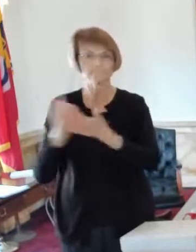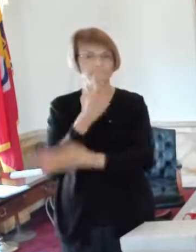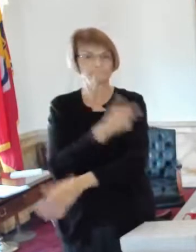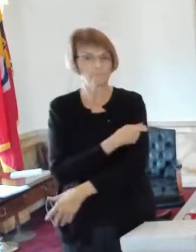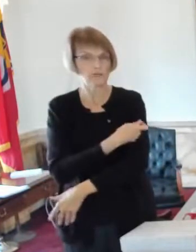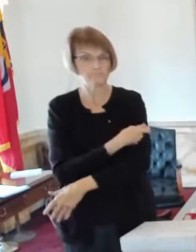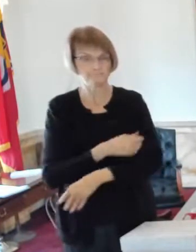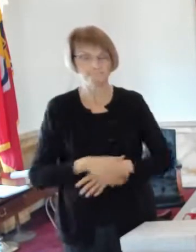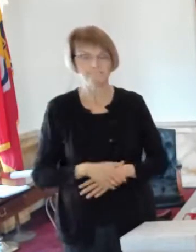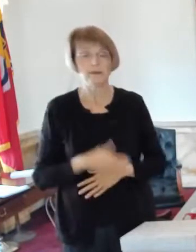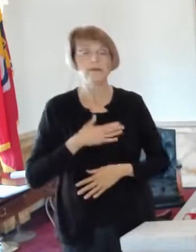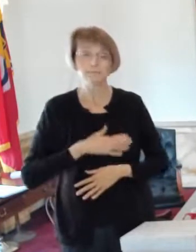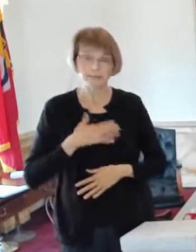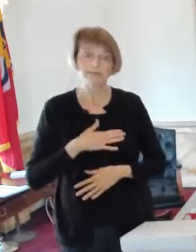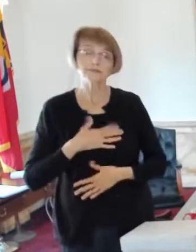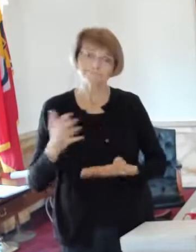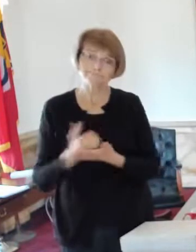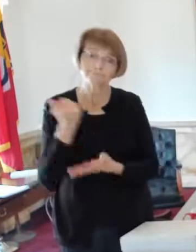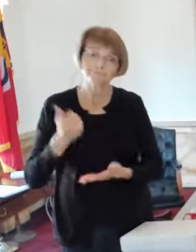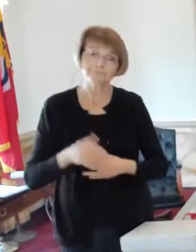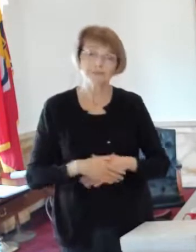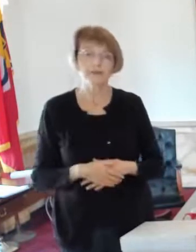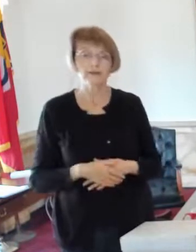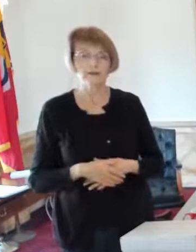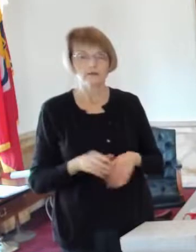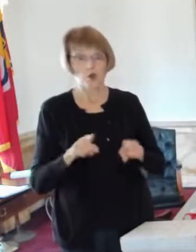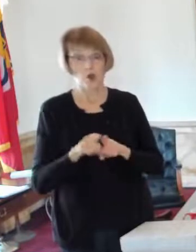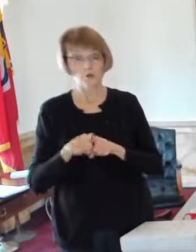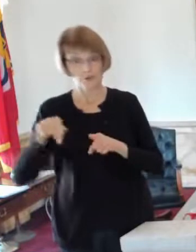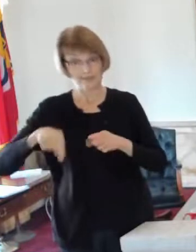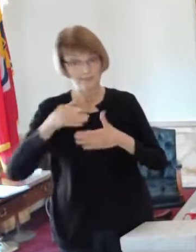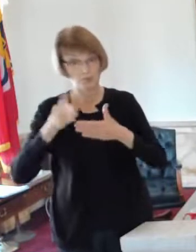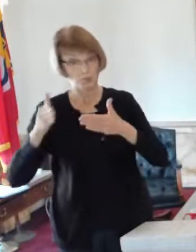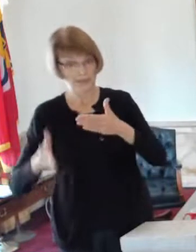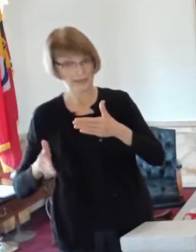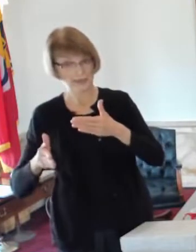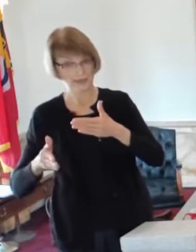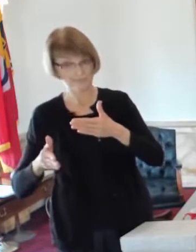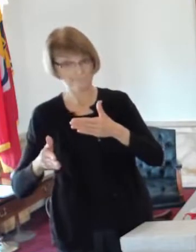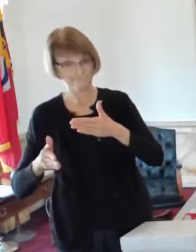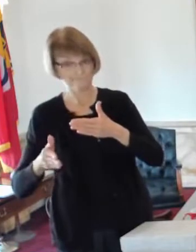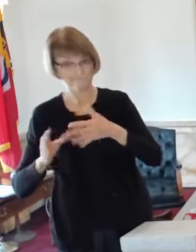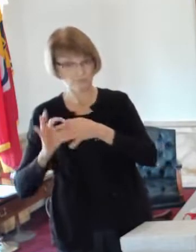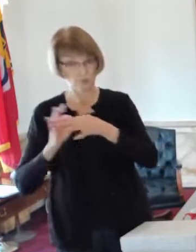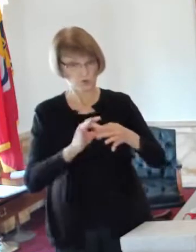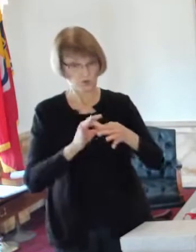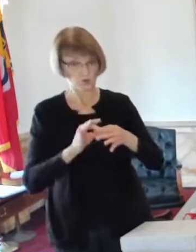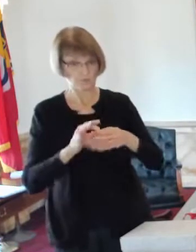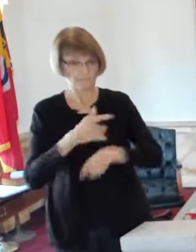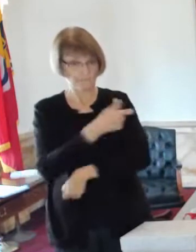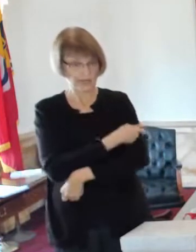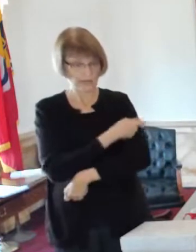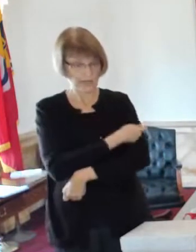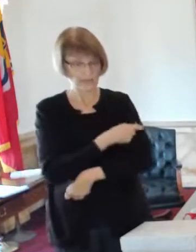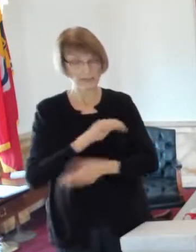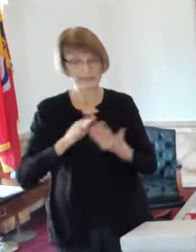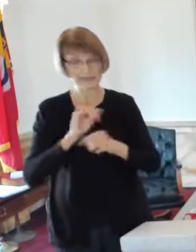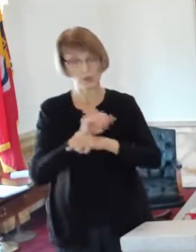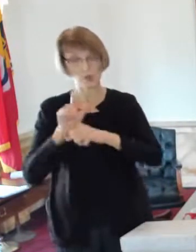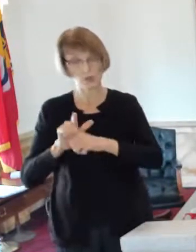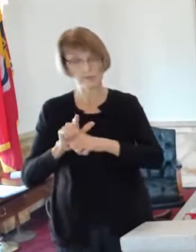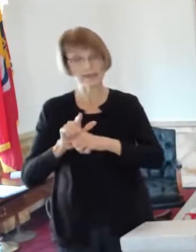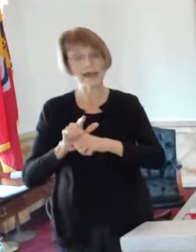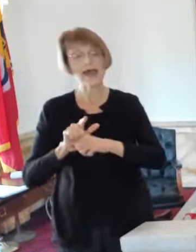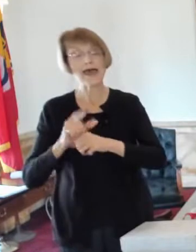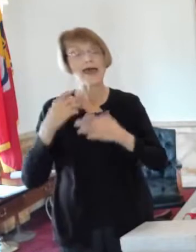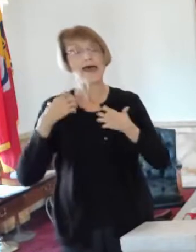do. The other thing that's going on this weekend with regard to vaccinations is that the City of St. Louis Health